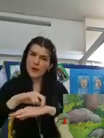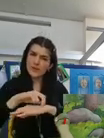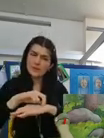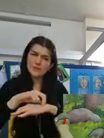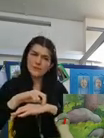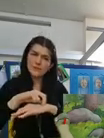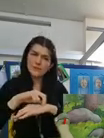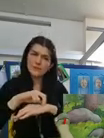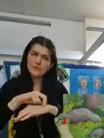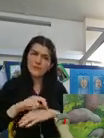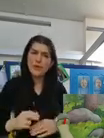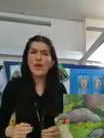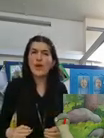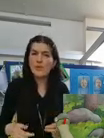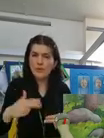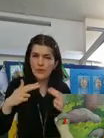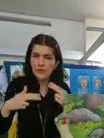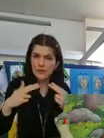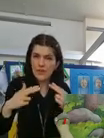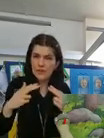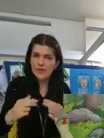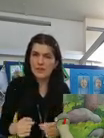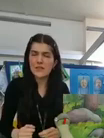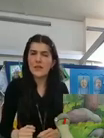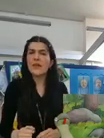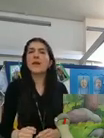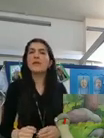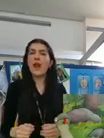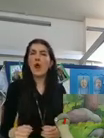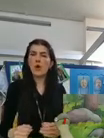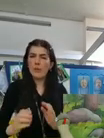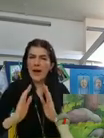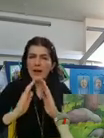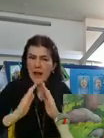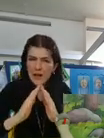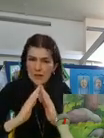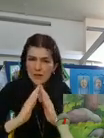mouse?" "Come for a feast in my log pile house."